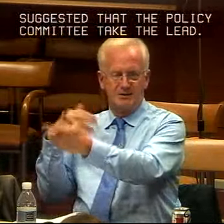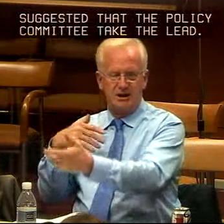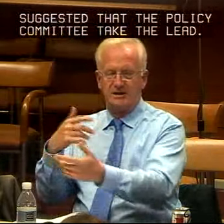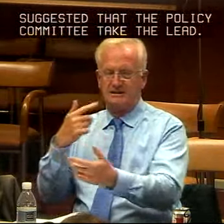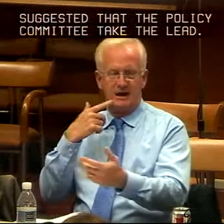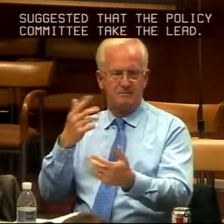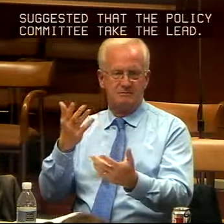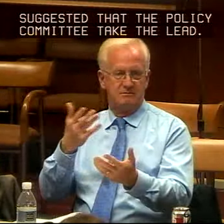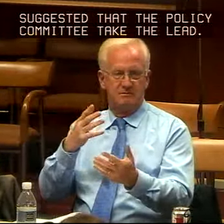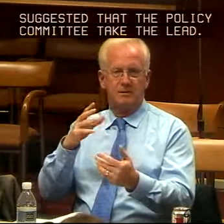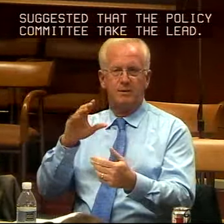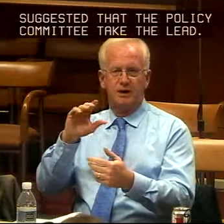Brian,